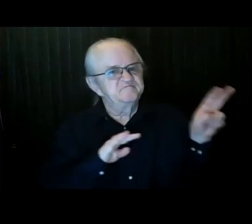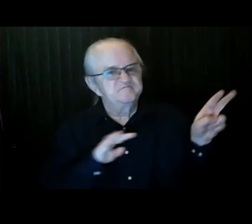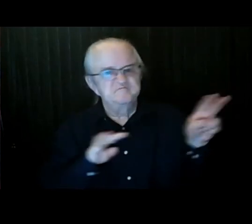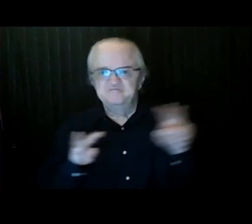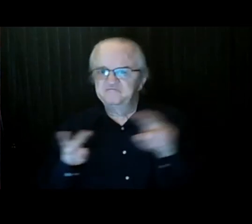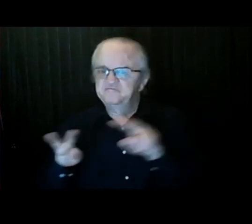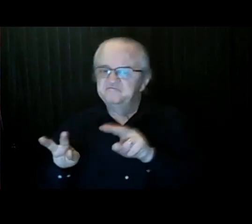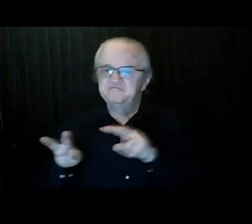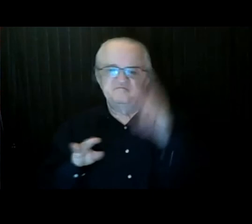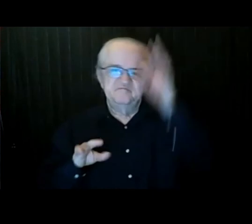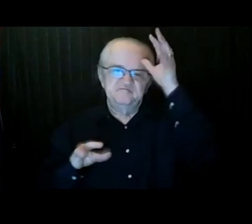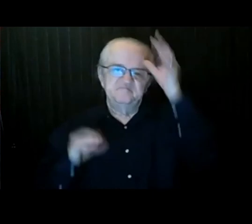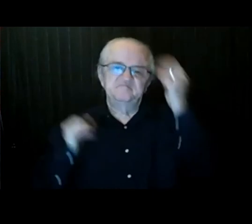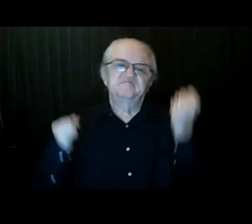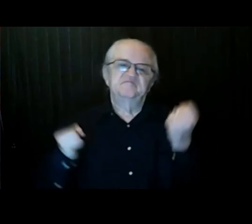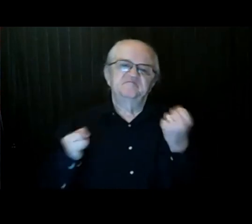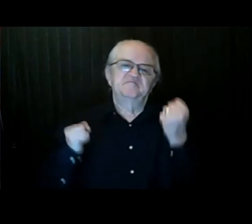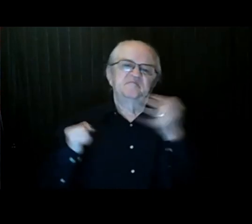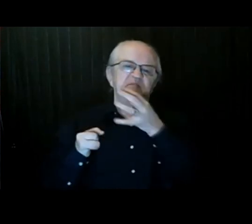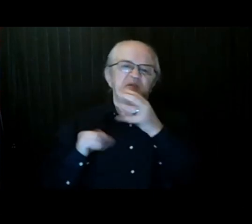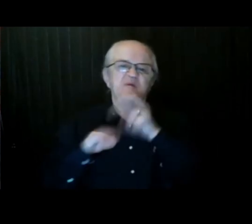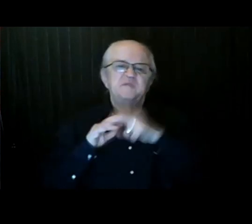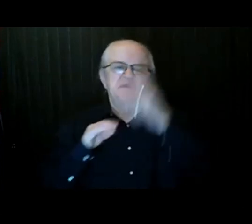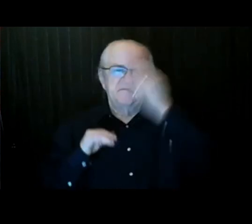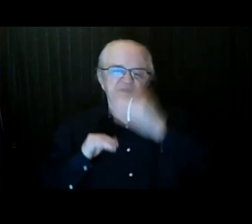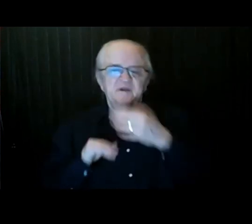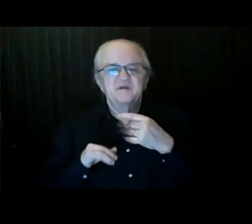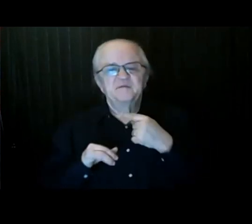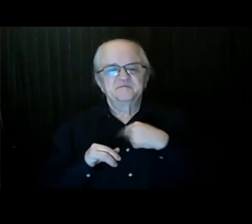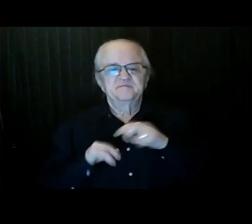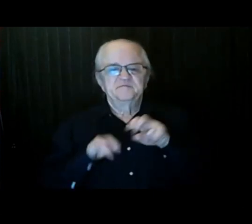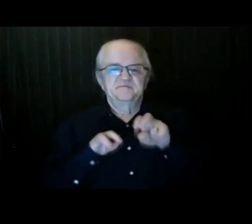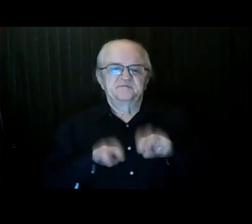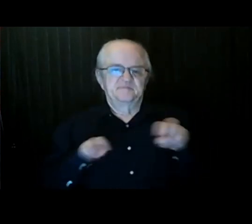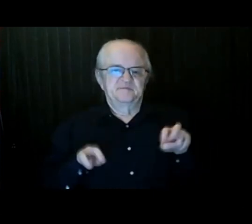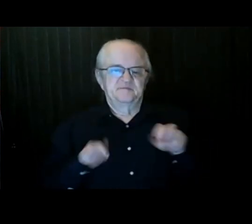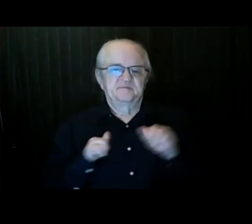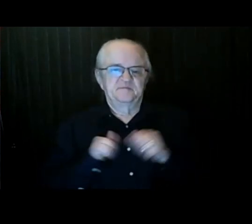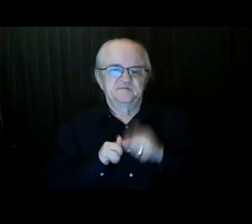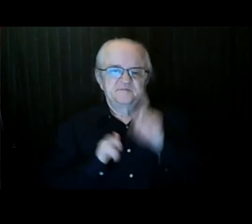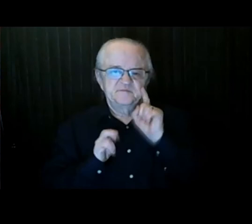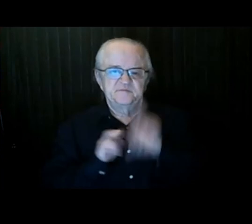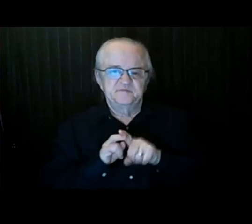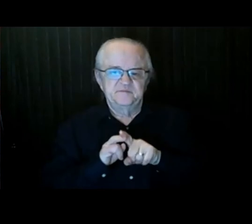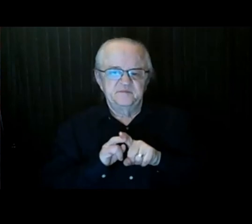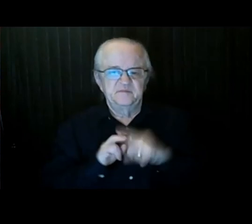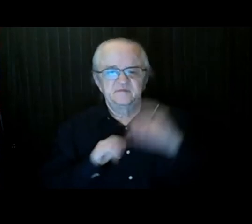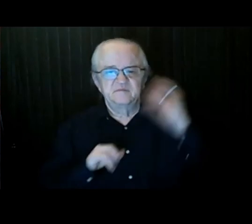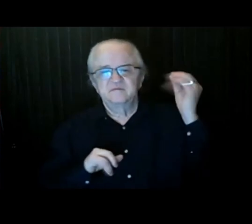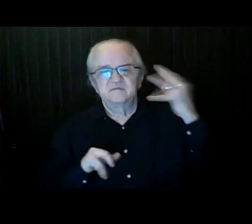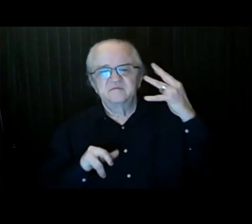was driving, Mom was in the front seat, and my two little sisters were next to me in the back seat. It was sunny and